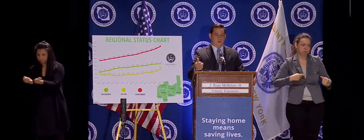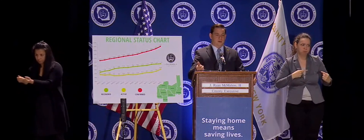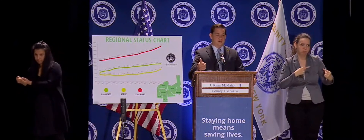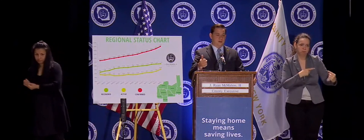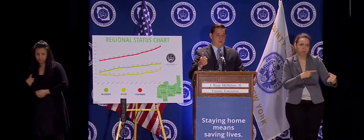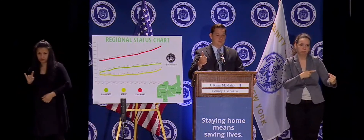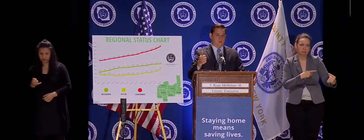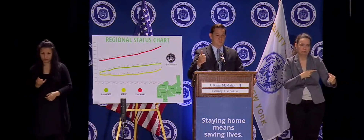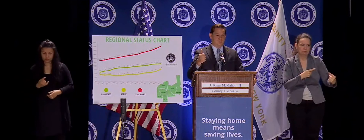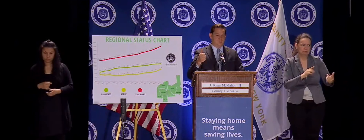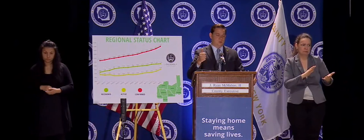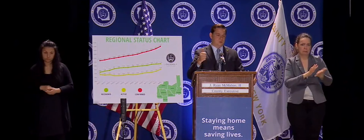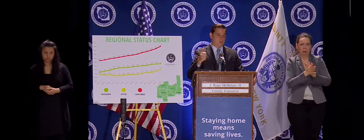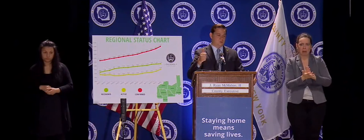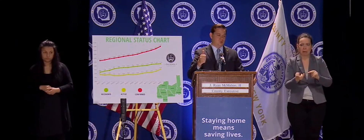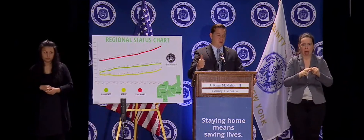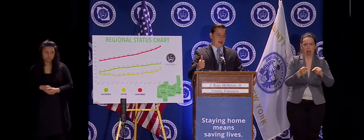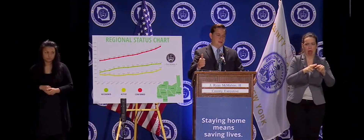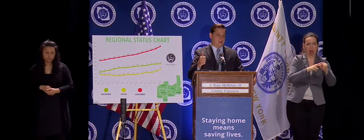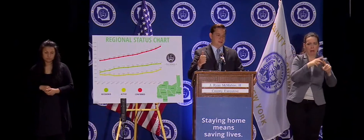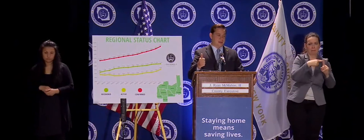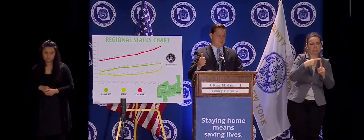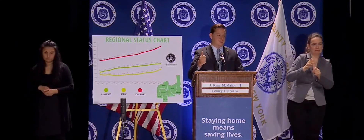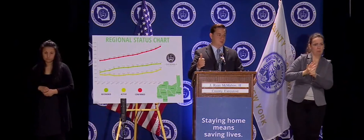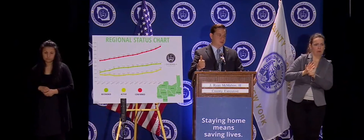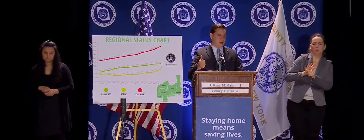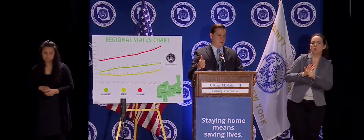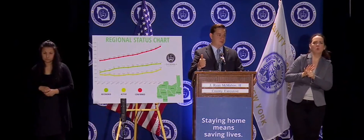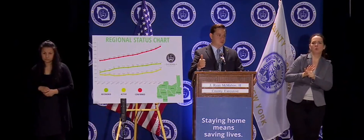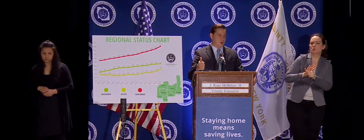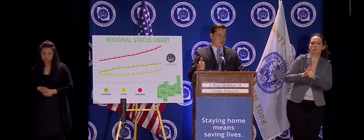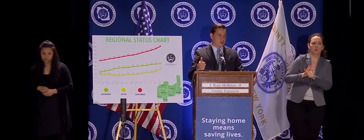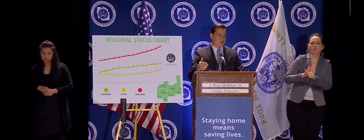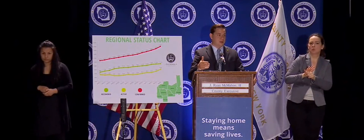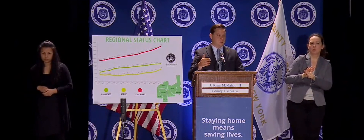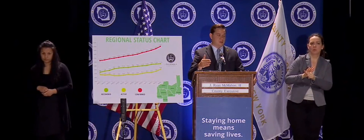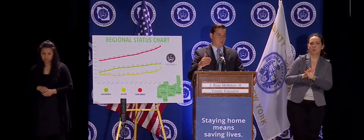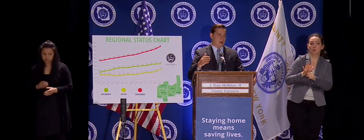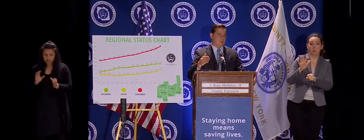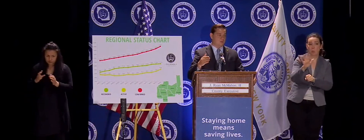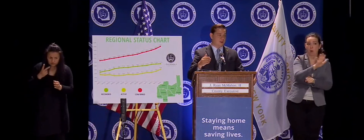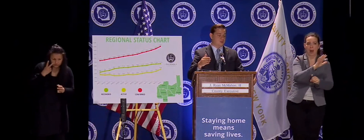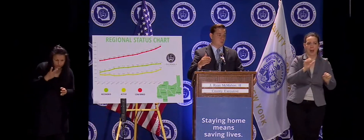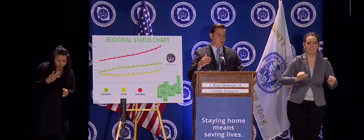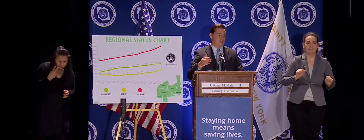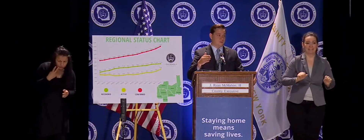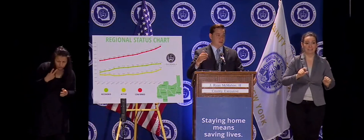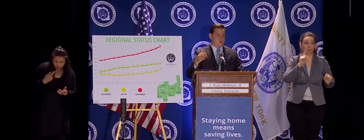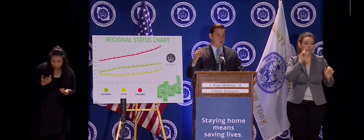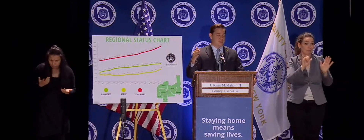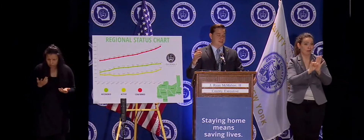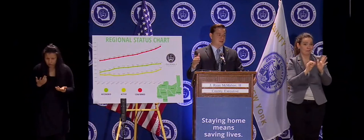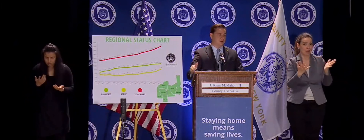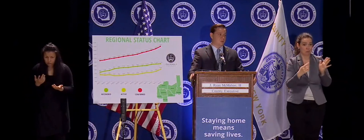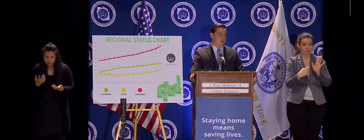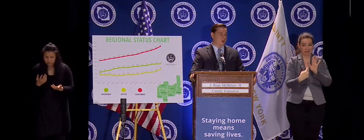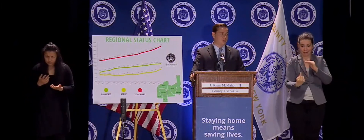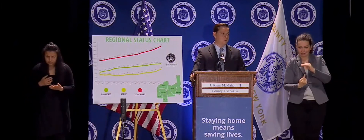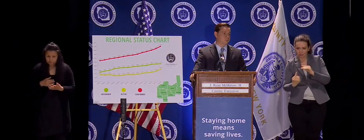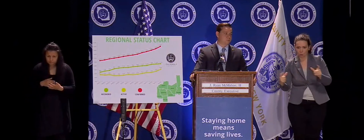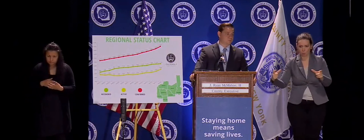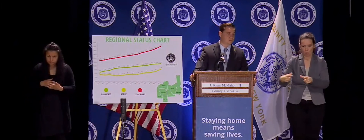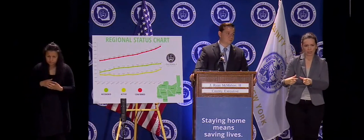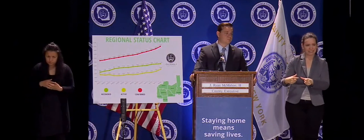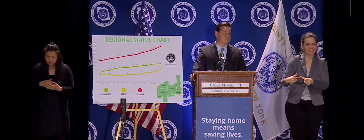your ability to track and test in real time is struggling, then you probably phase one to phase two may take a little bit